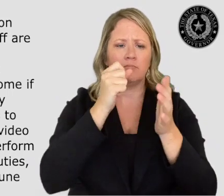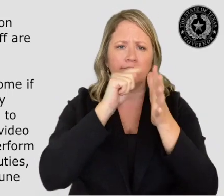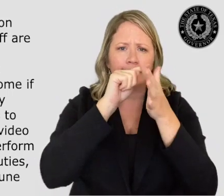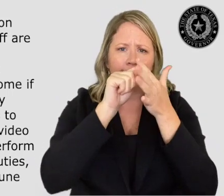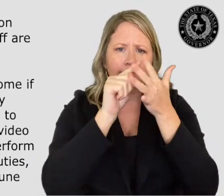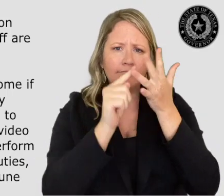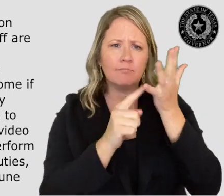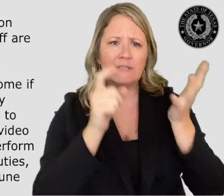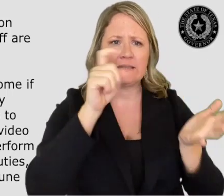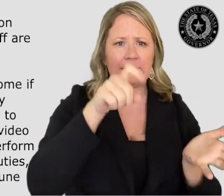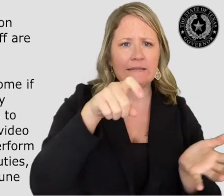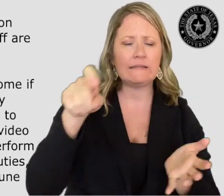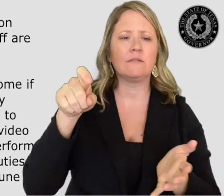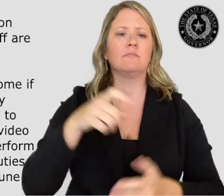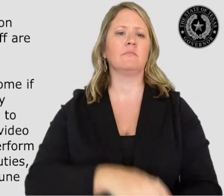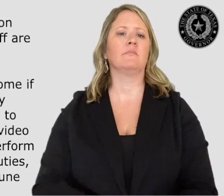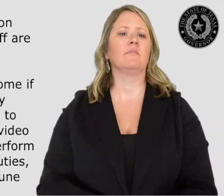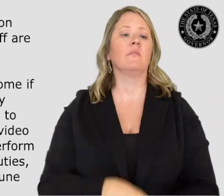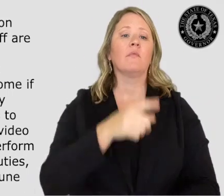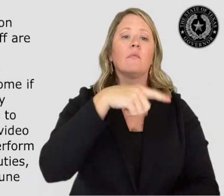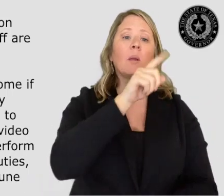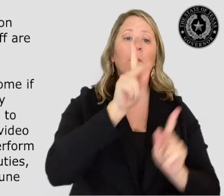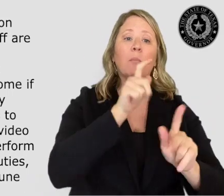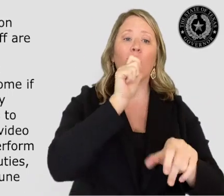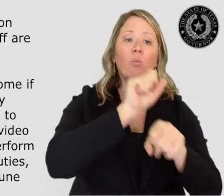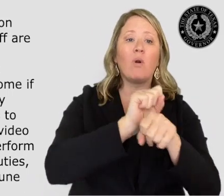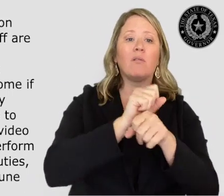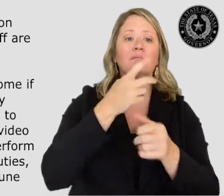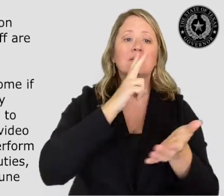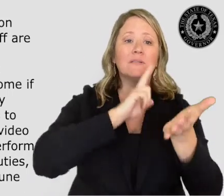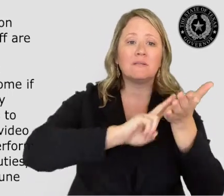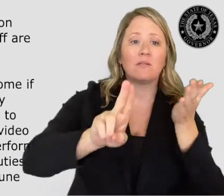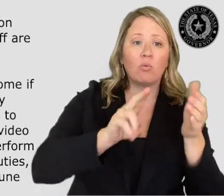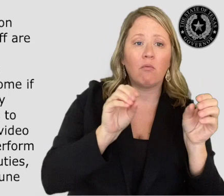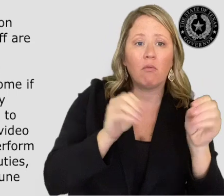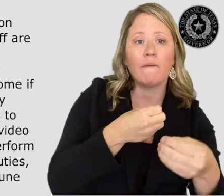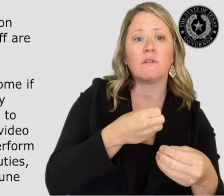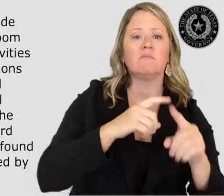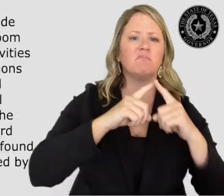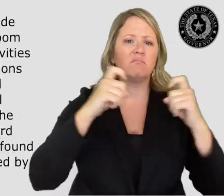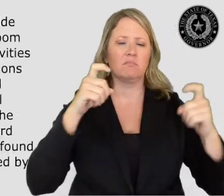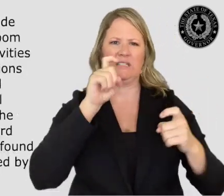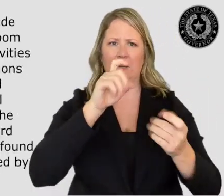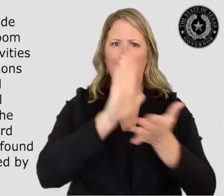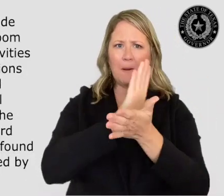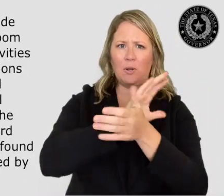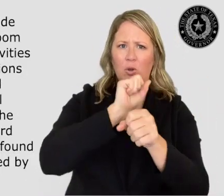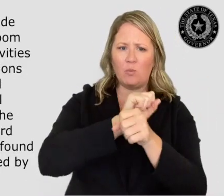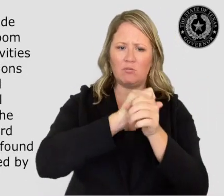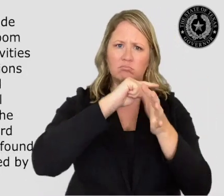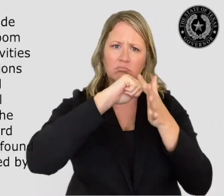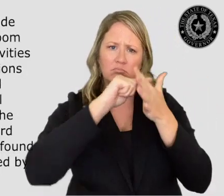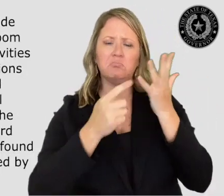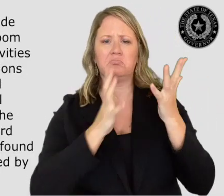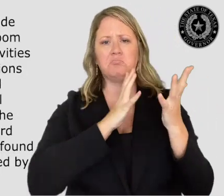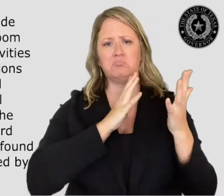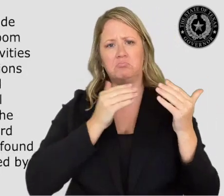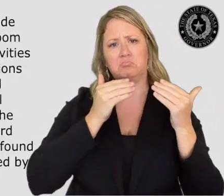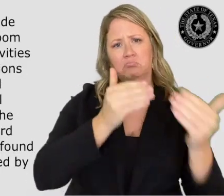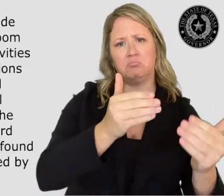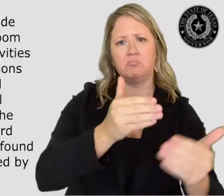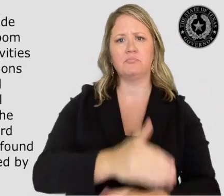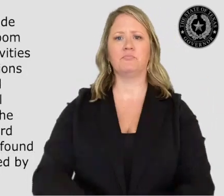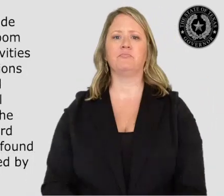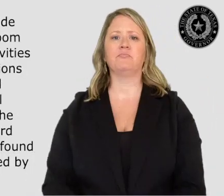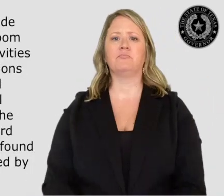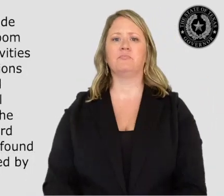conduct remote video instruction, to perform administrative duties, and beginning June 1, 2020, to provide